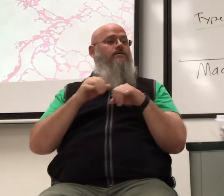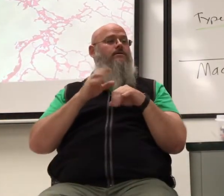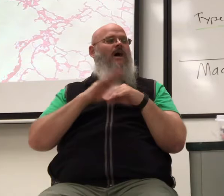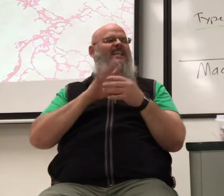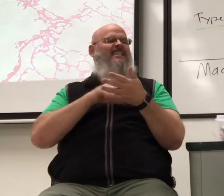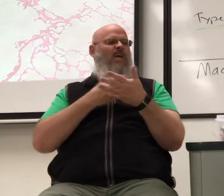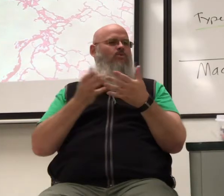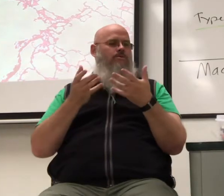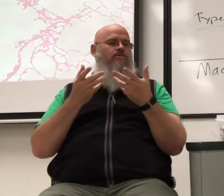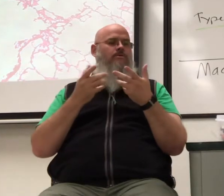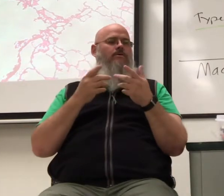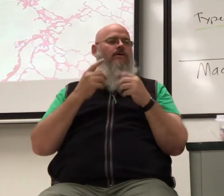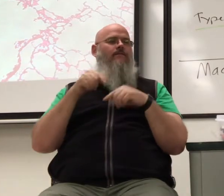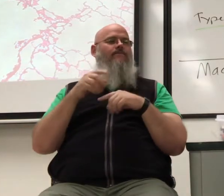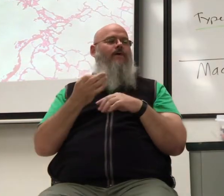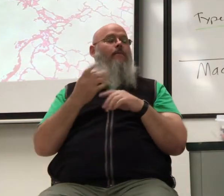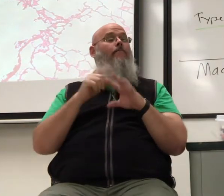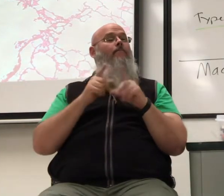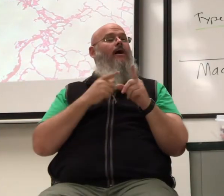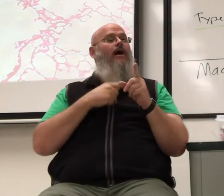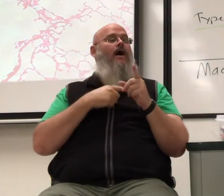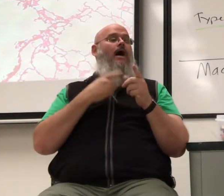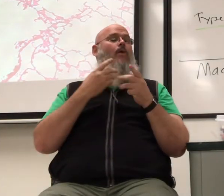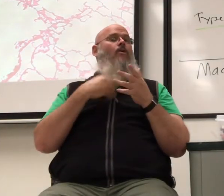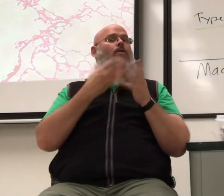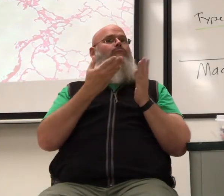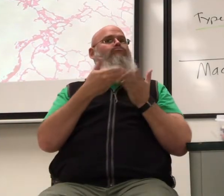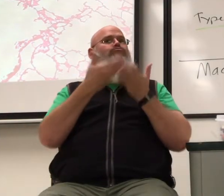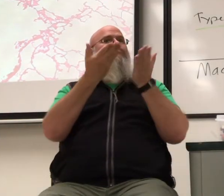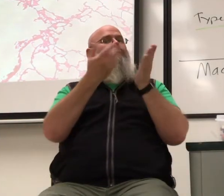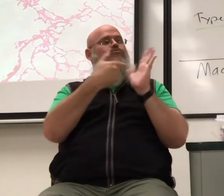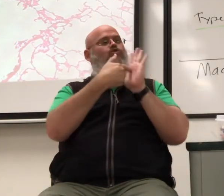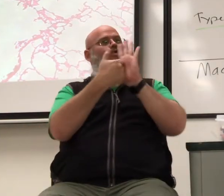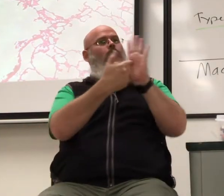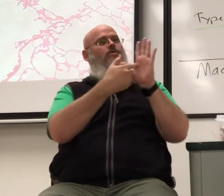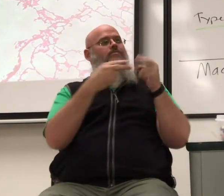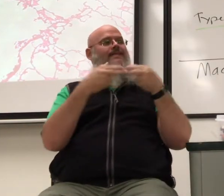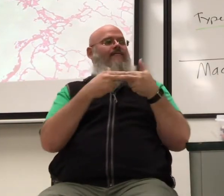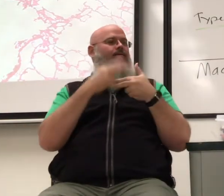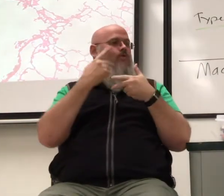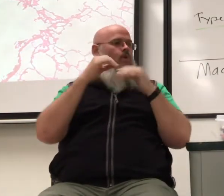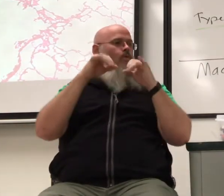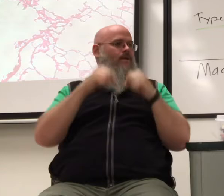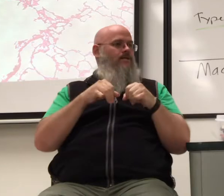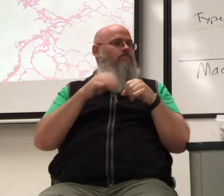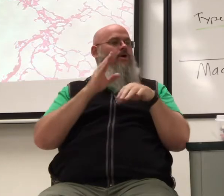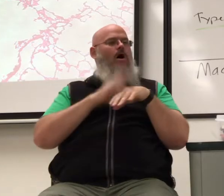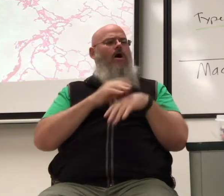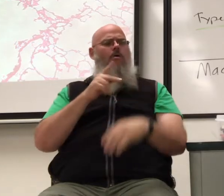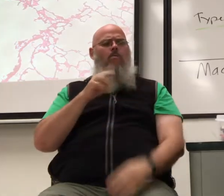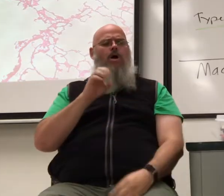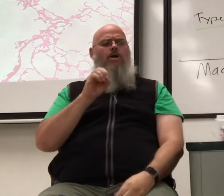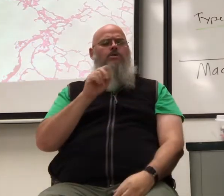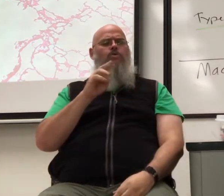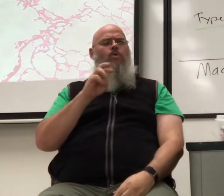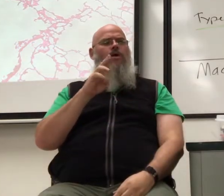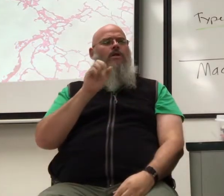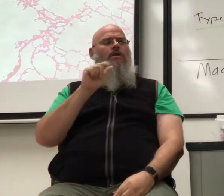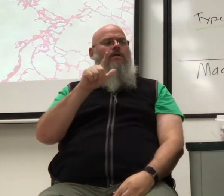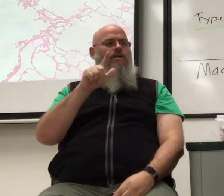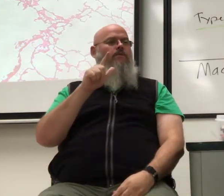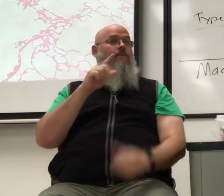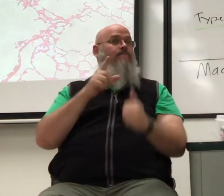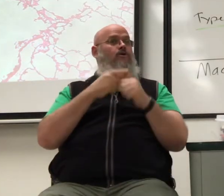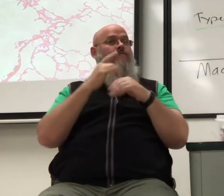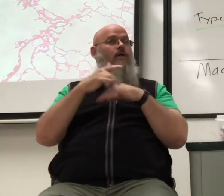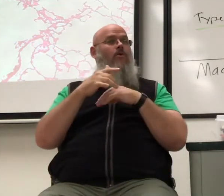schedule for Friday, but what I'm going to do is present some slides for the quiz, and the quiz will be on proctorial. First available